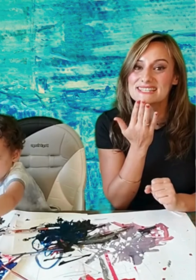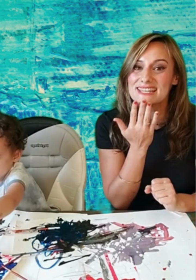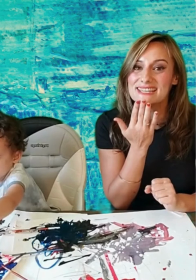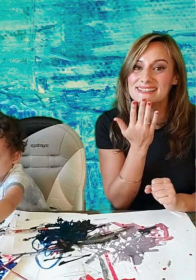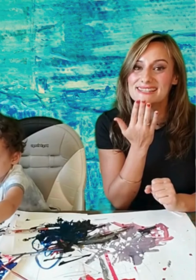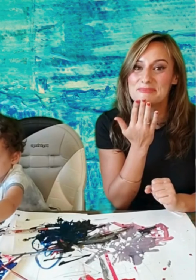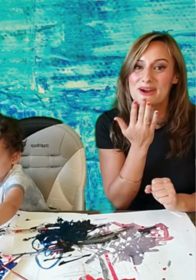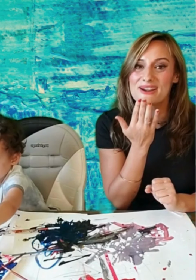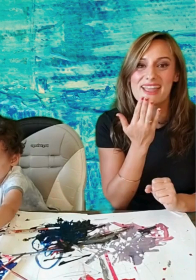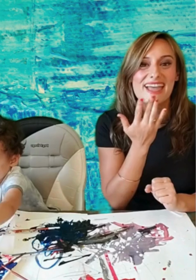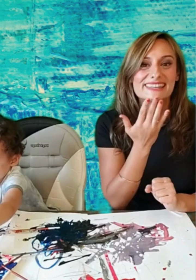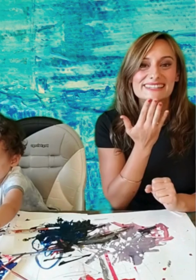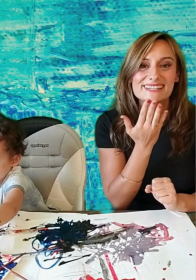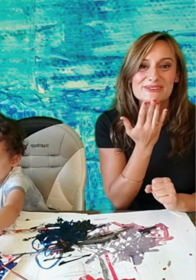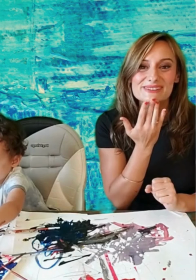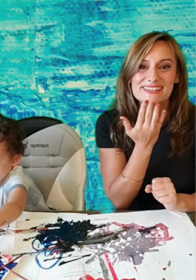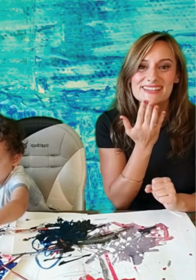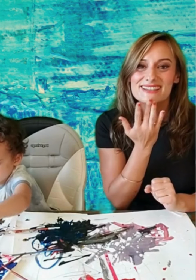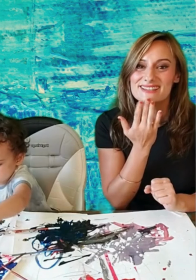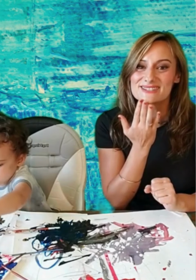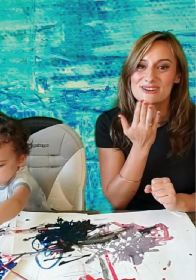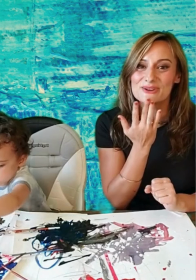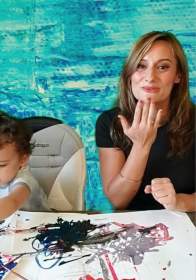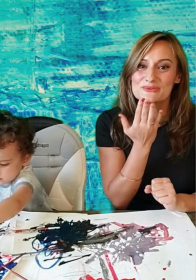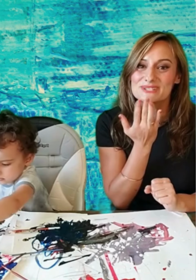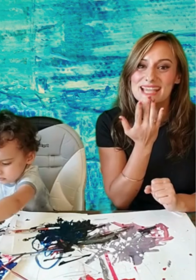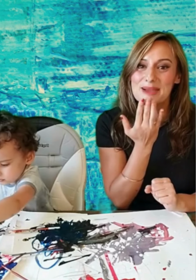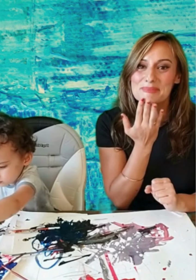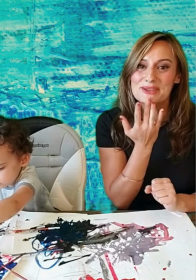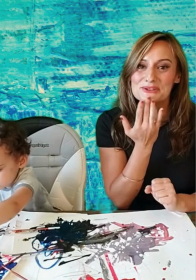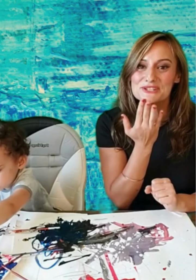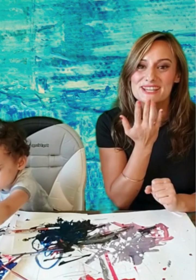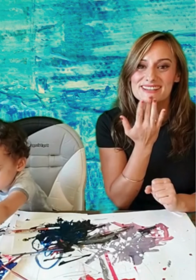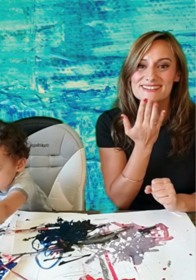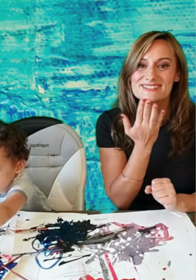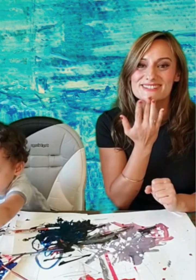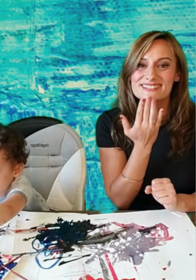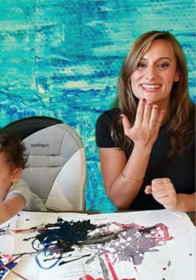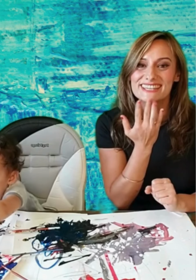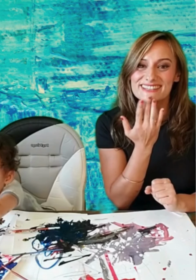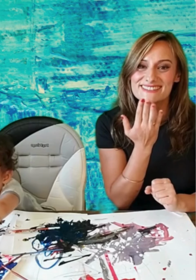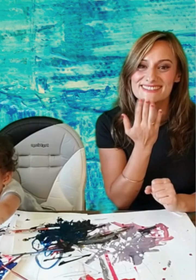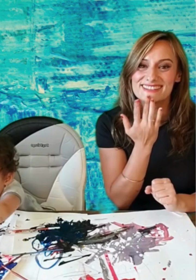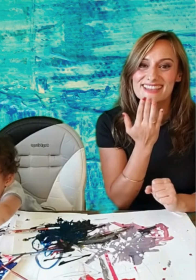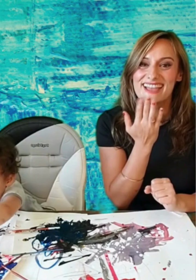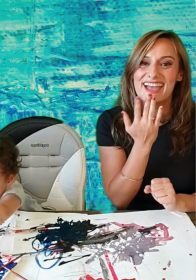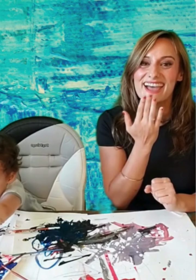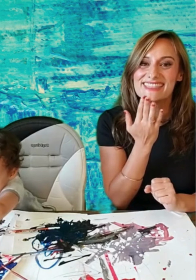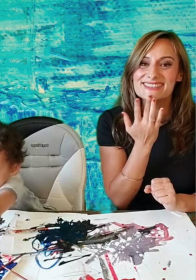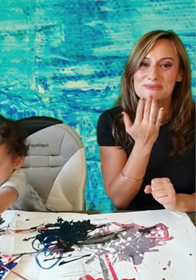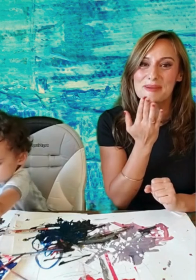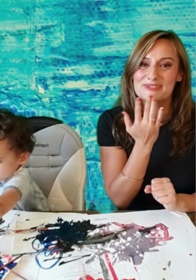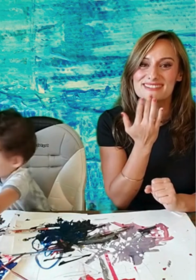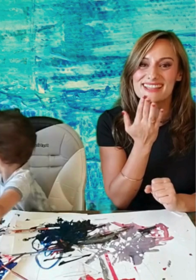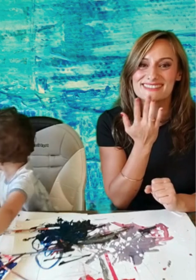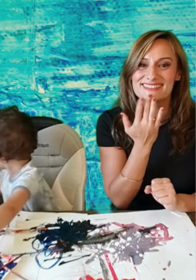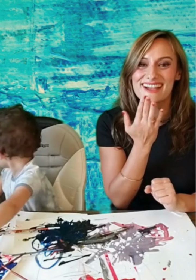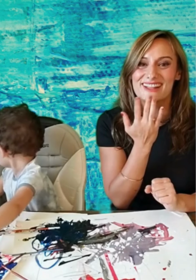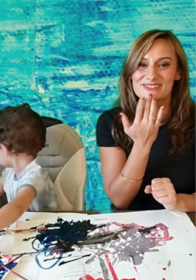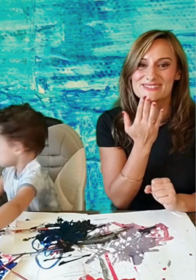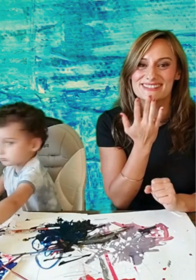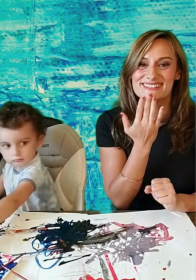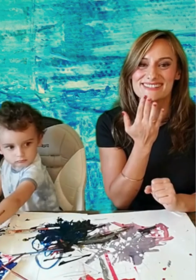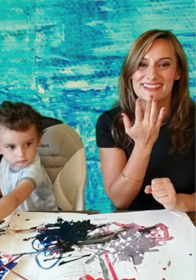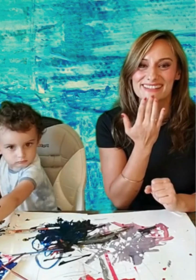fingers slightly apart, and literally start tapping your chin just like this. And this